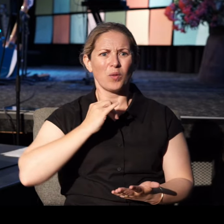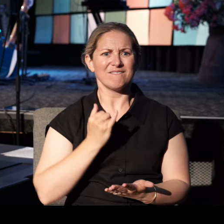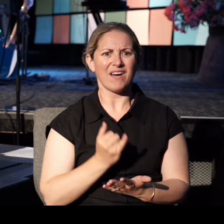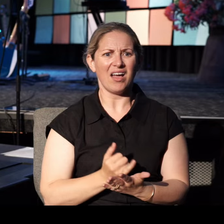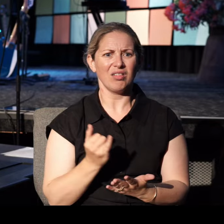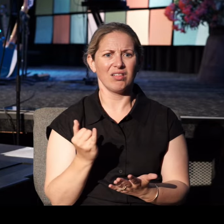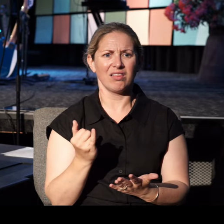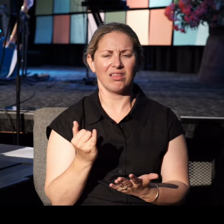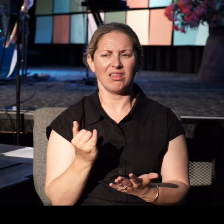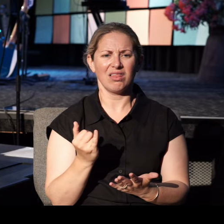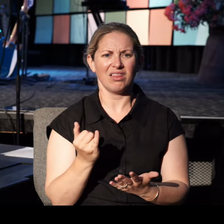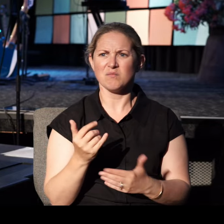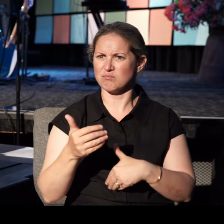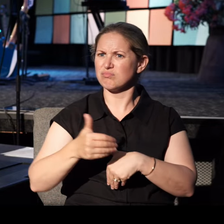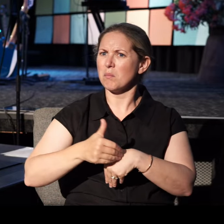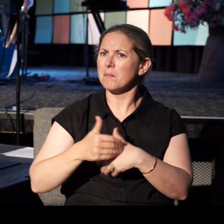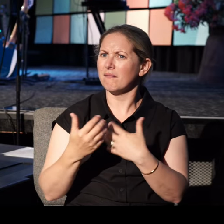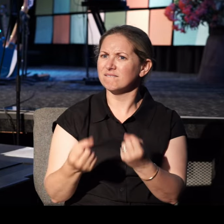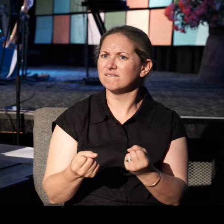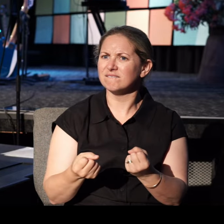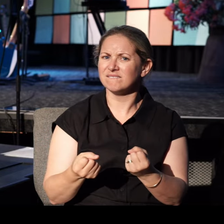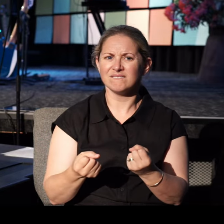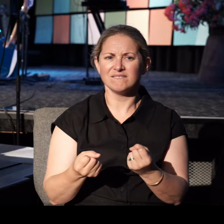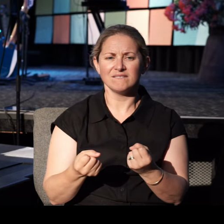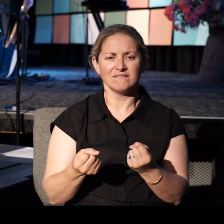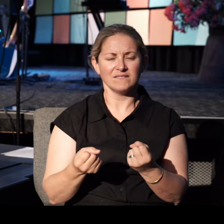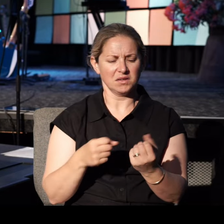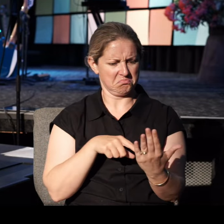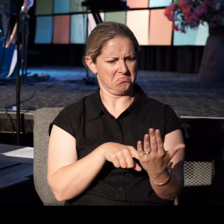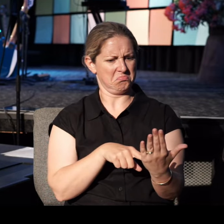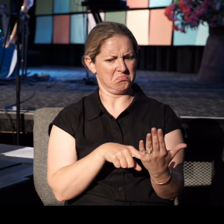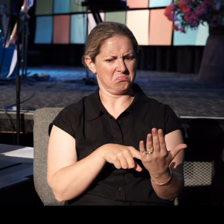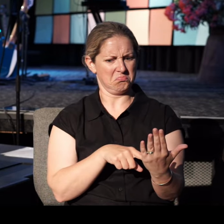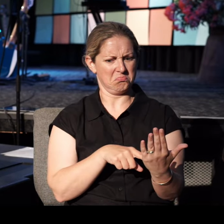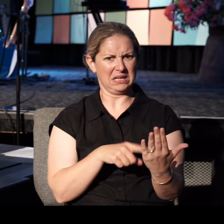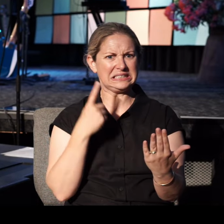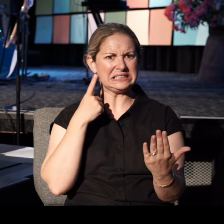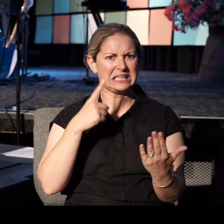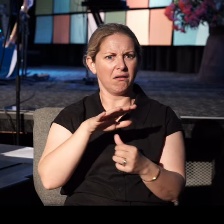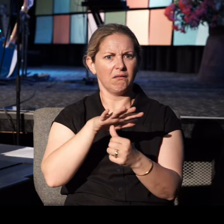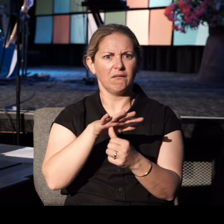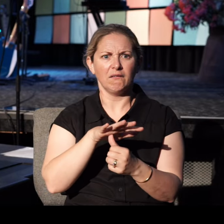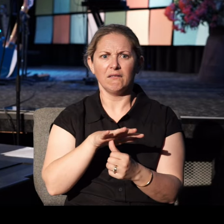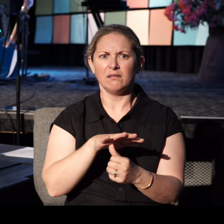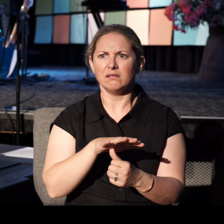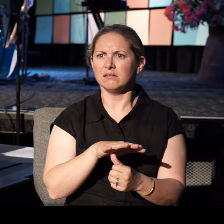Well, on face value, it's not encouraging at all.